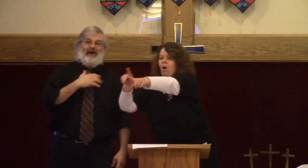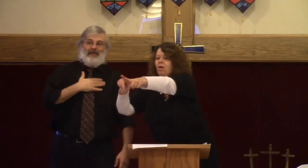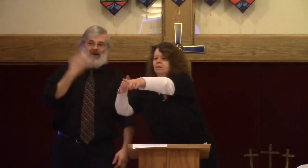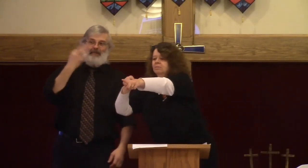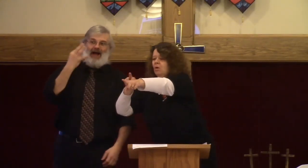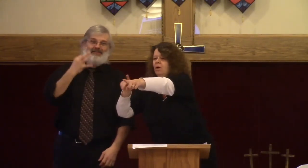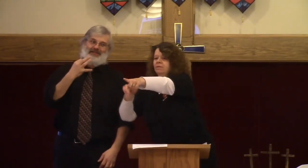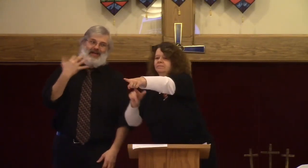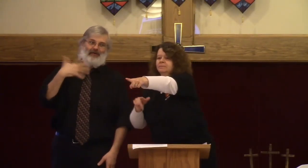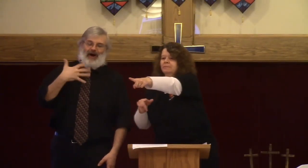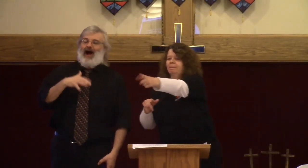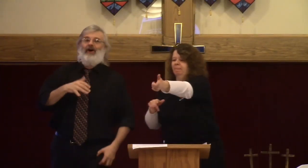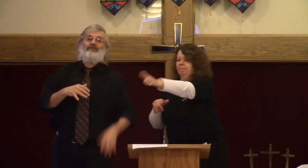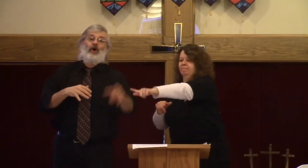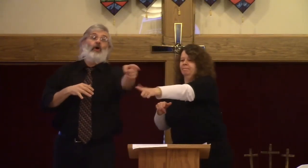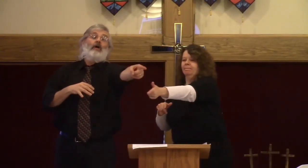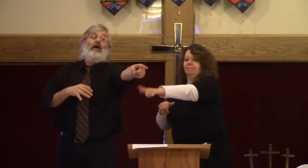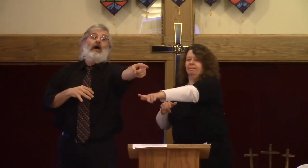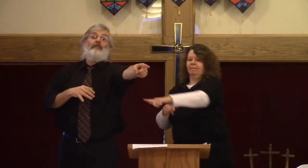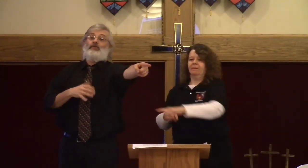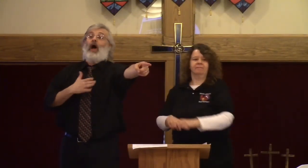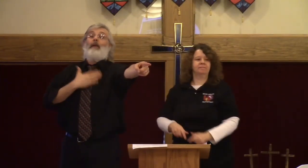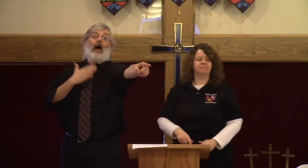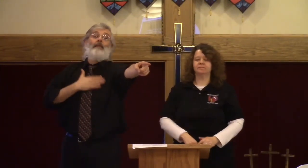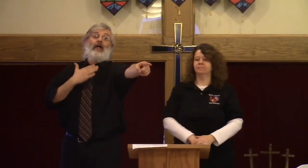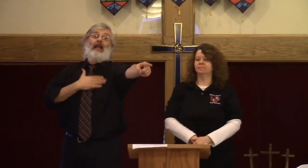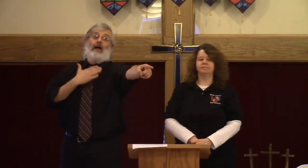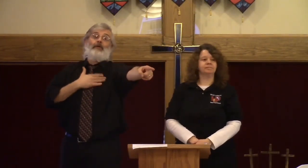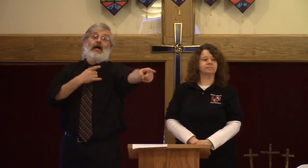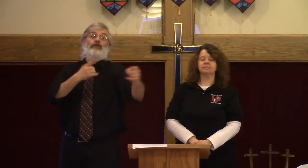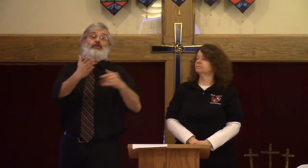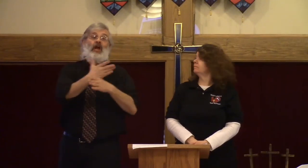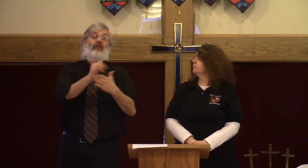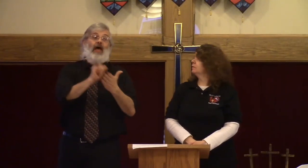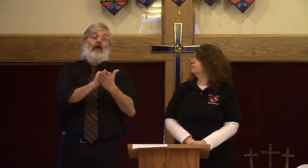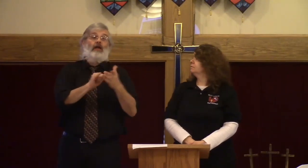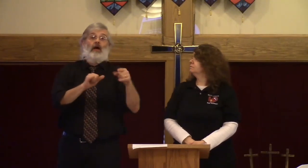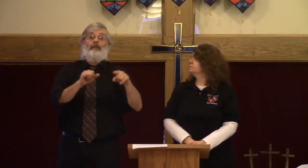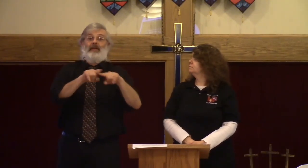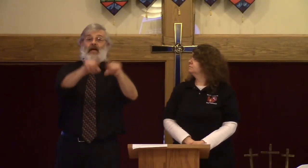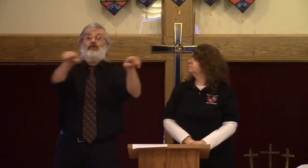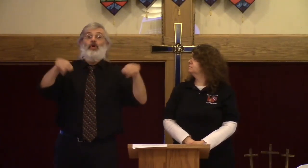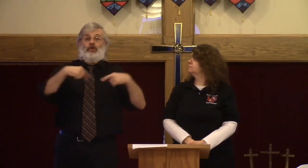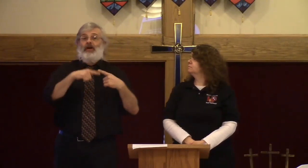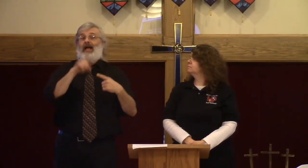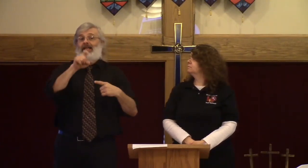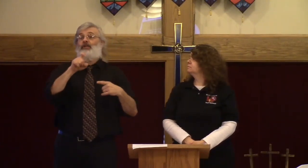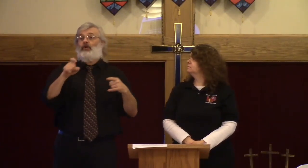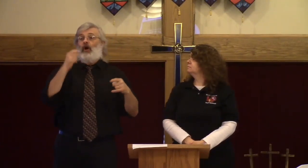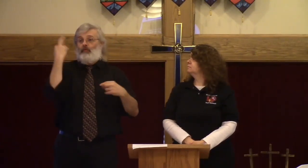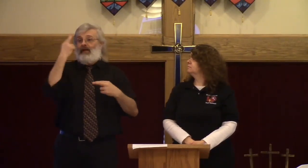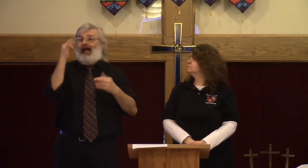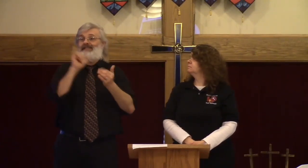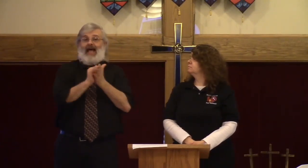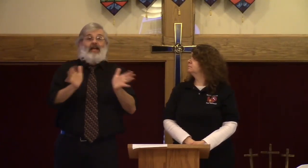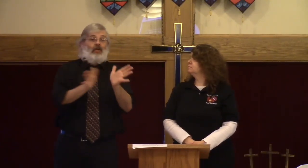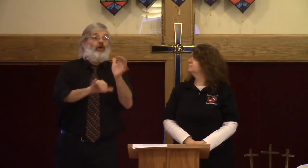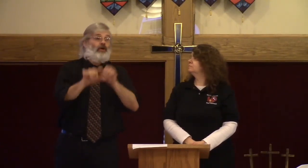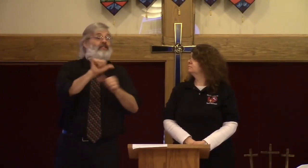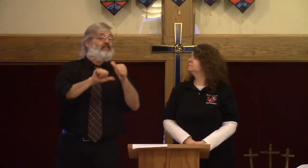my pastor said, wow. So I'm glad you shared that because you and I need to realize that and encourage each other.